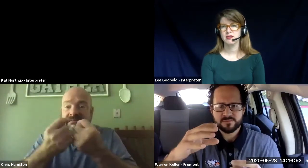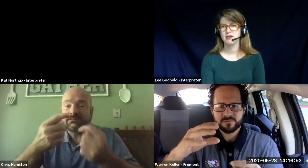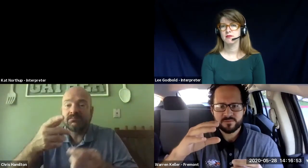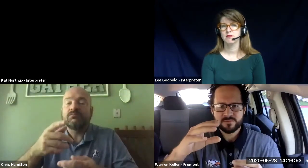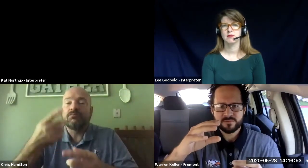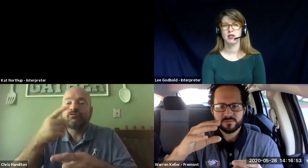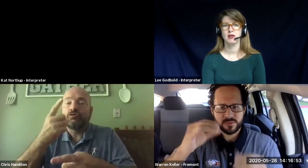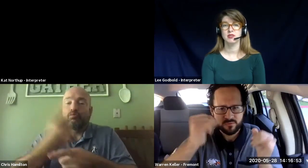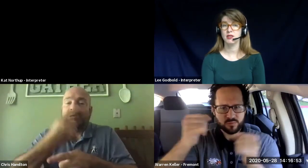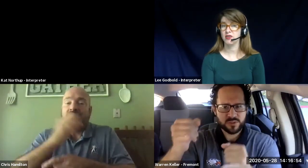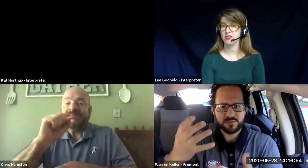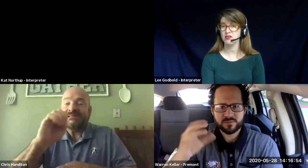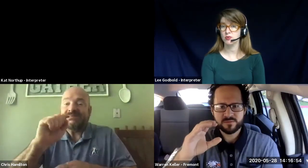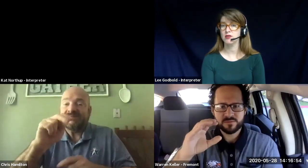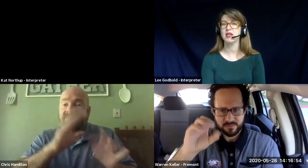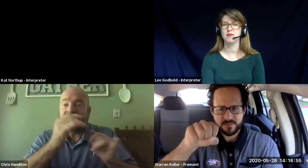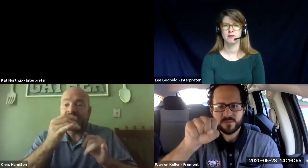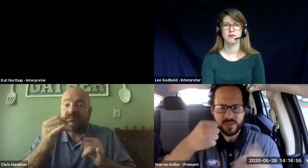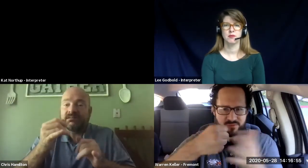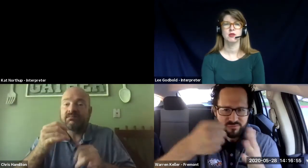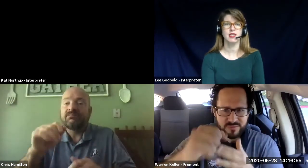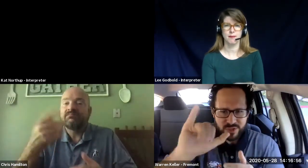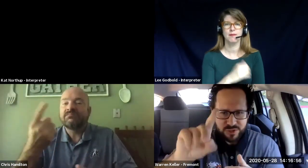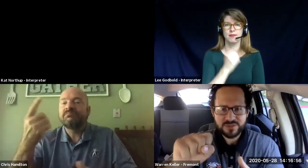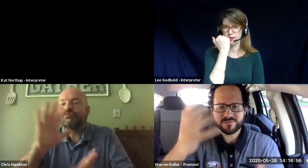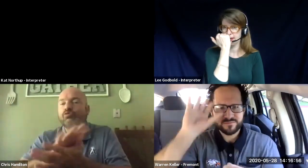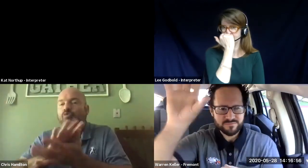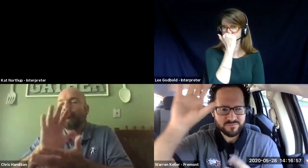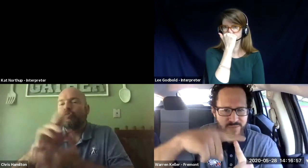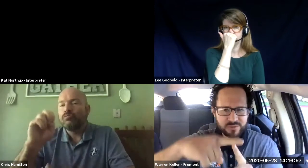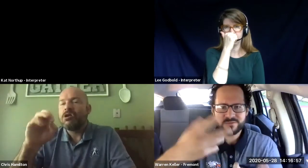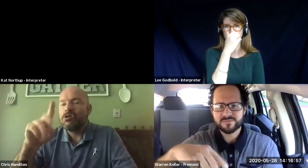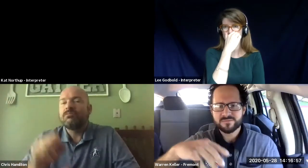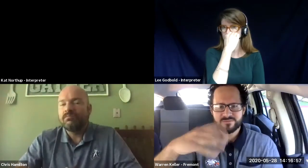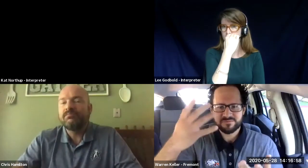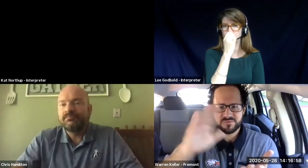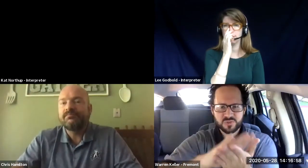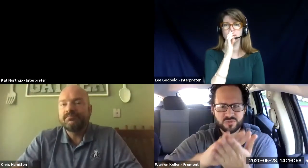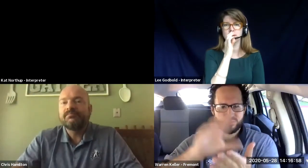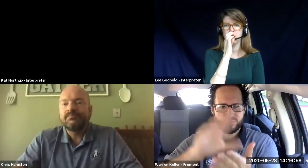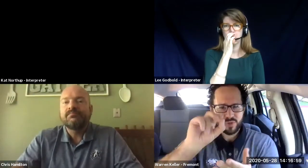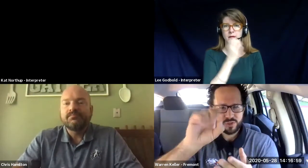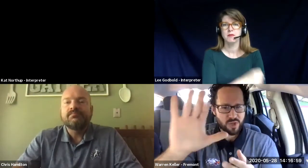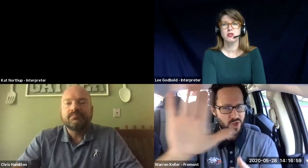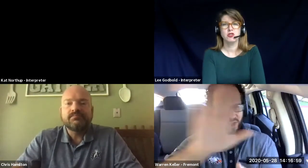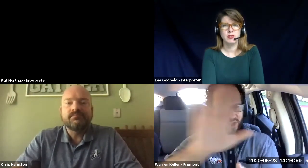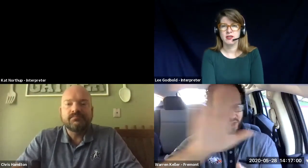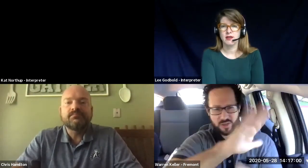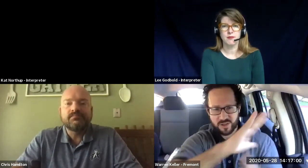points, team records as well? Yeah, yeah. Yeah, rushing yards, shooting, yeah,